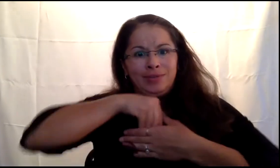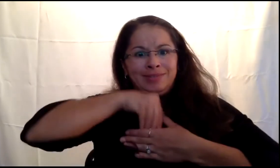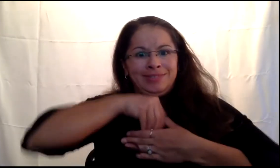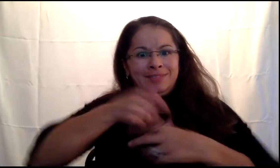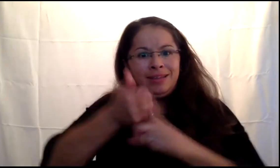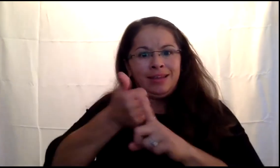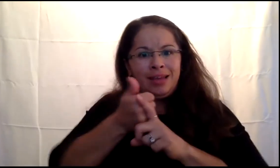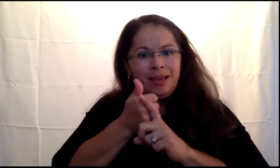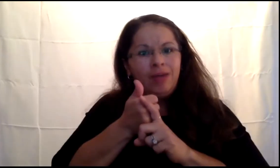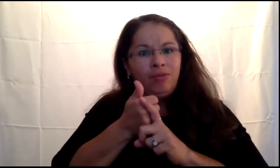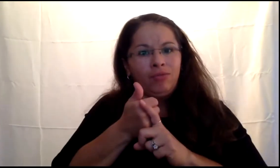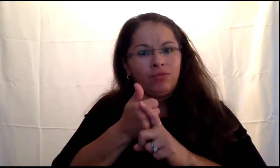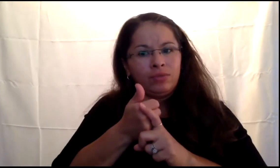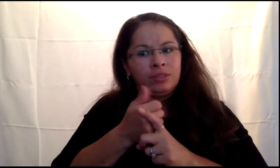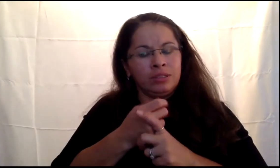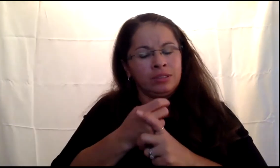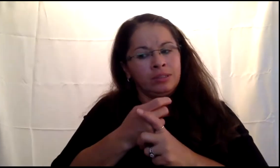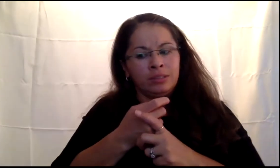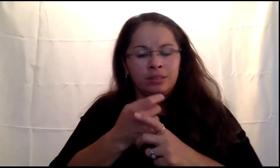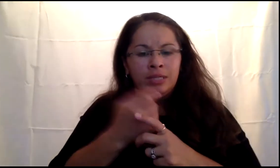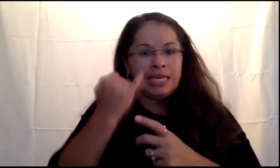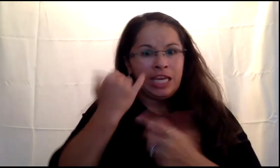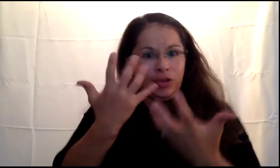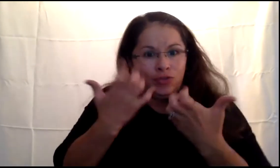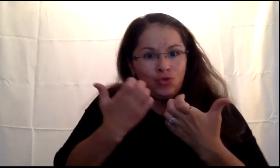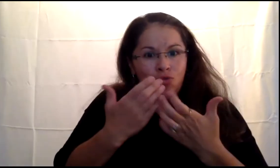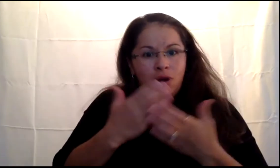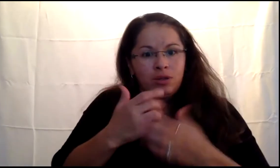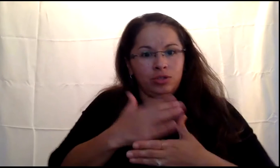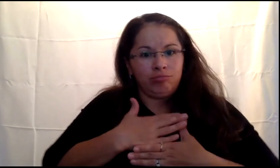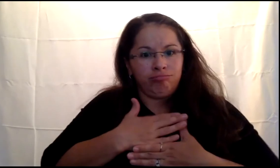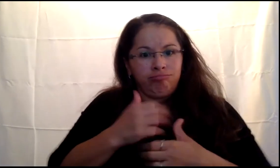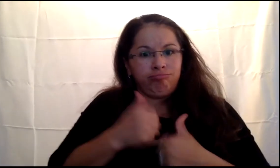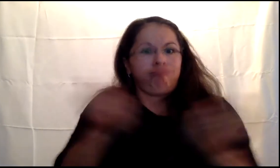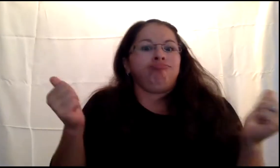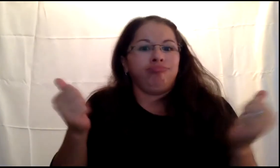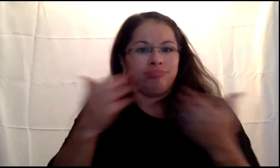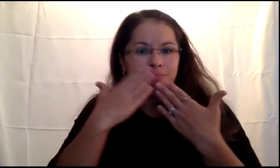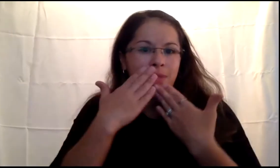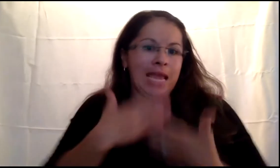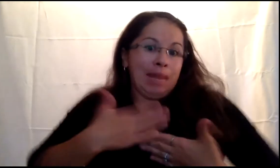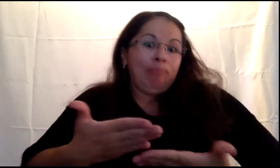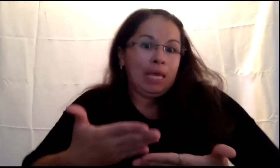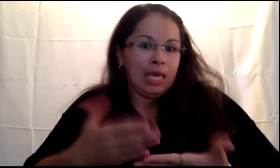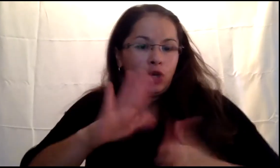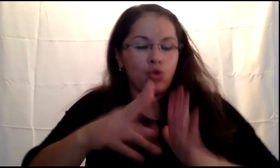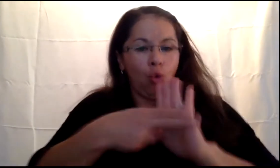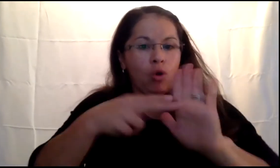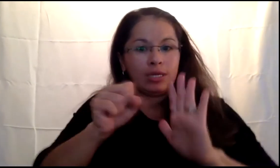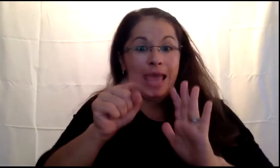be forthright about your status. But the information on an application about your citizenship needs to be accurate. That does not mean that